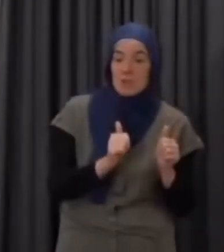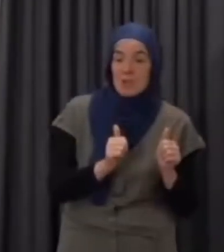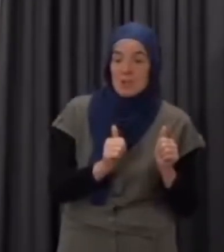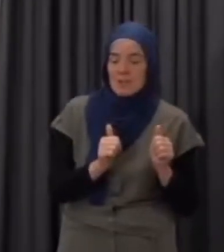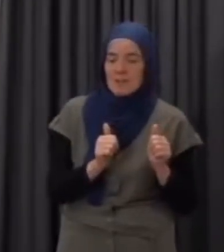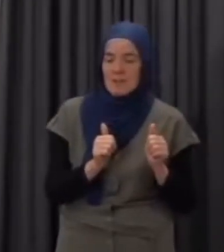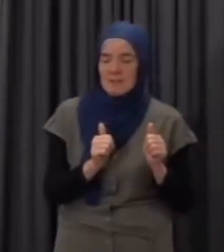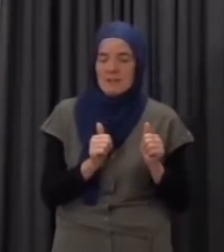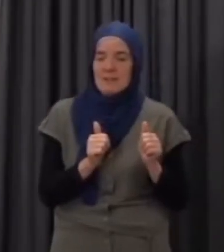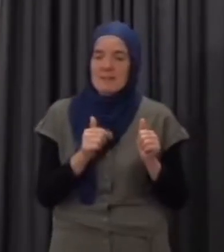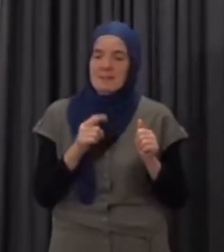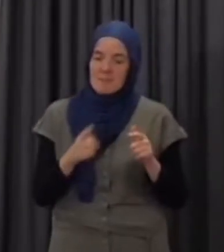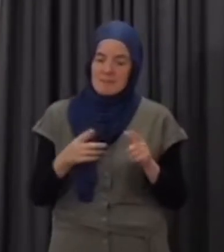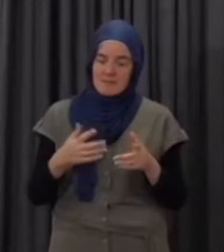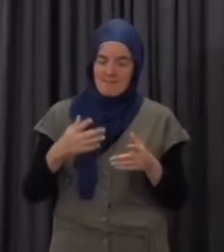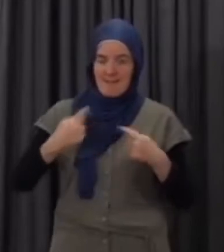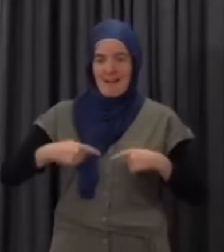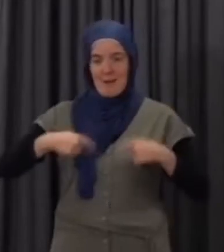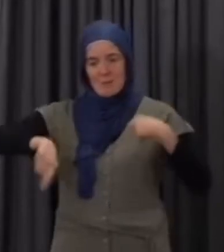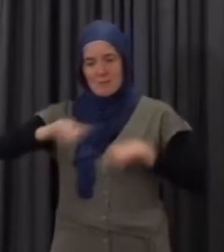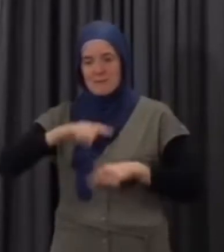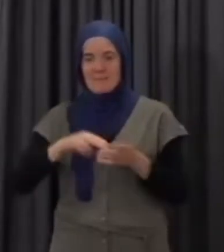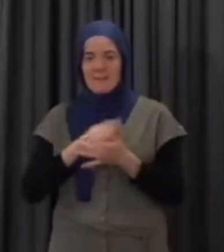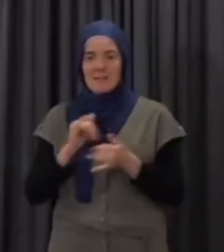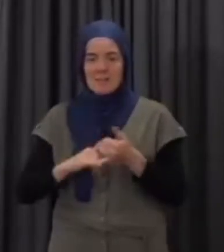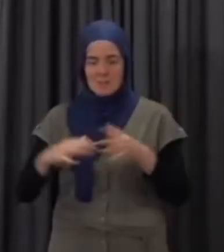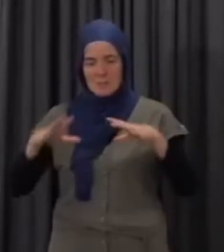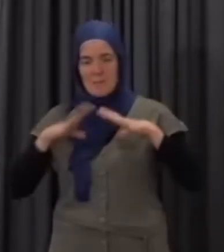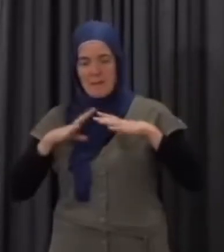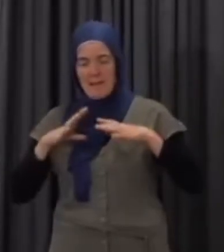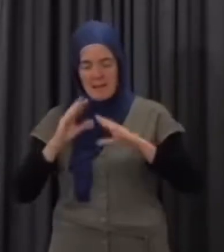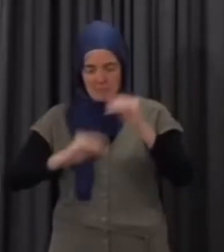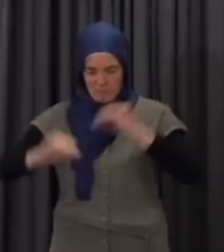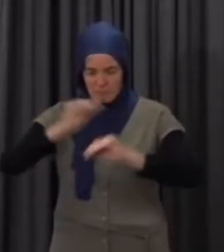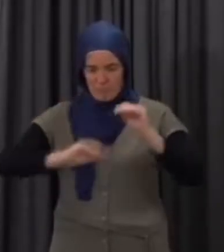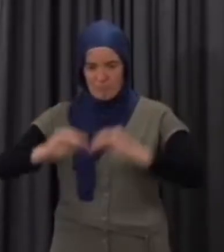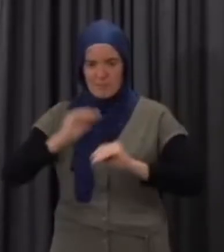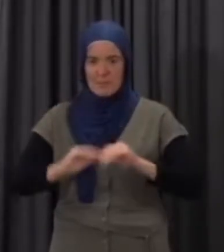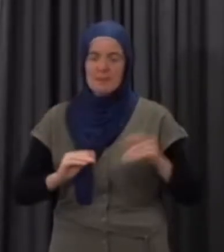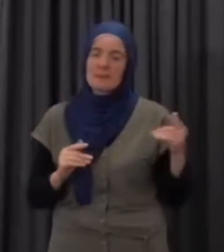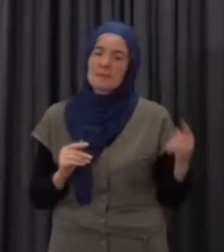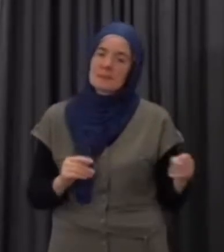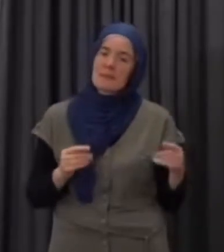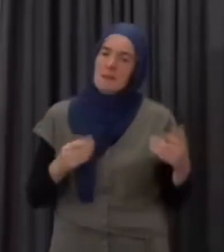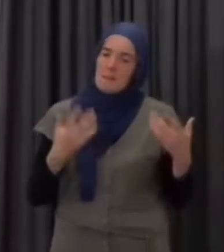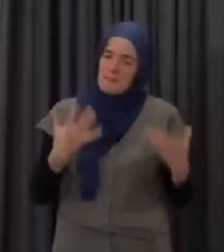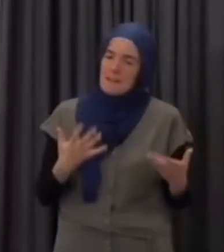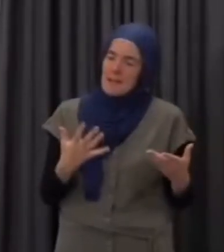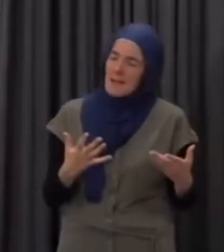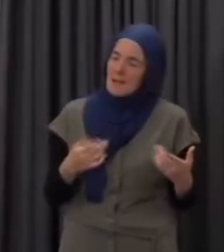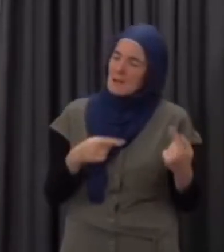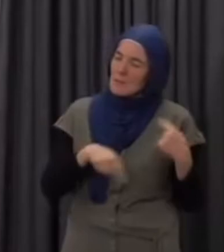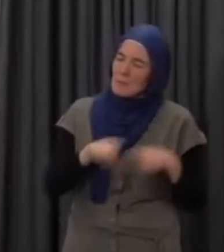and I remain concerned that our A&E attendances, our emergency admissions, our referrals are still lower than we would expect at the moment.